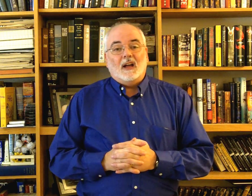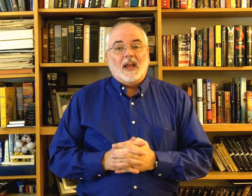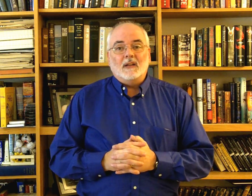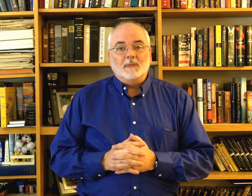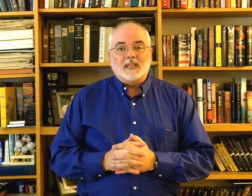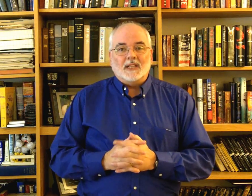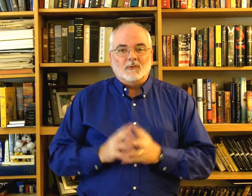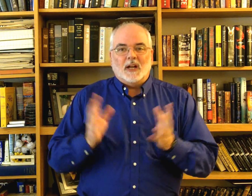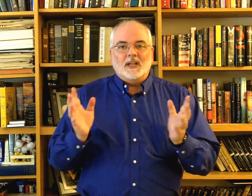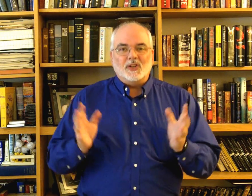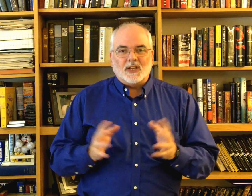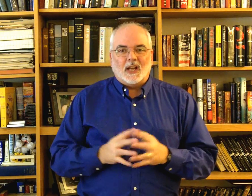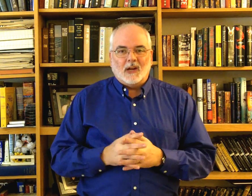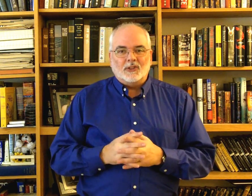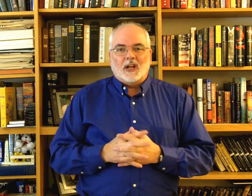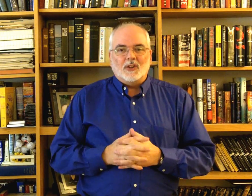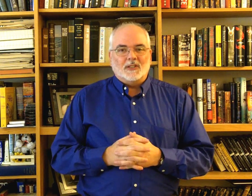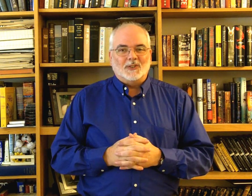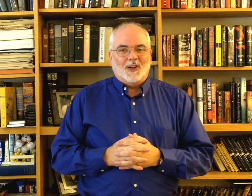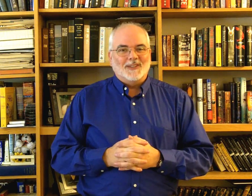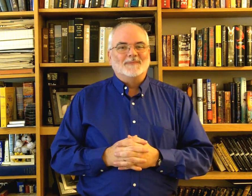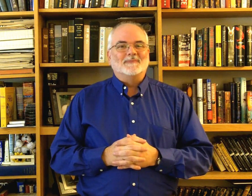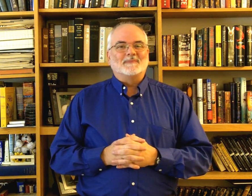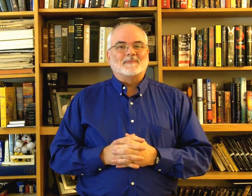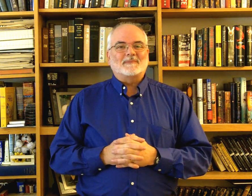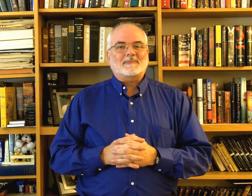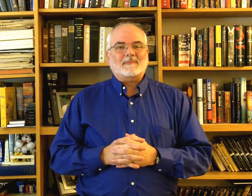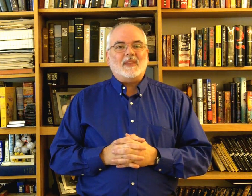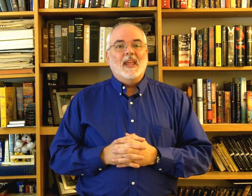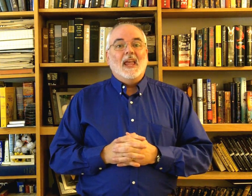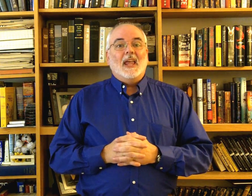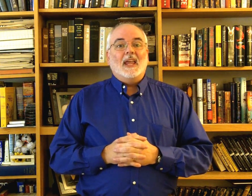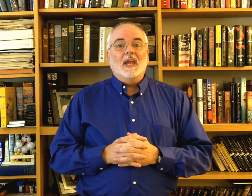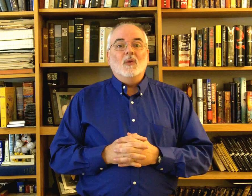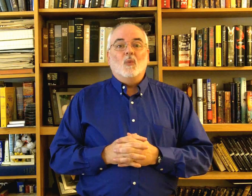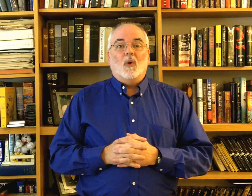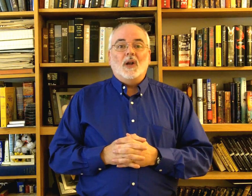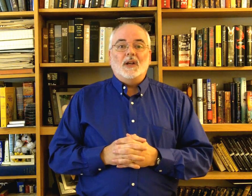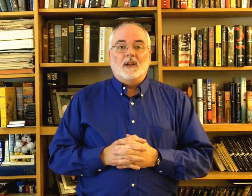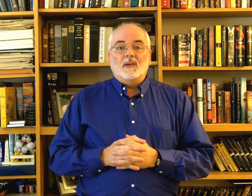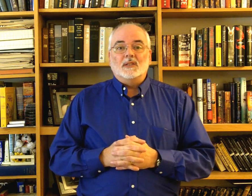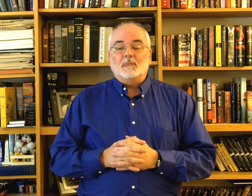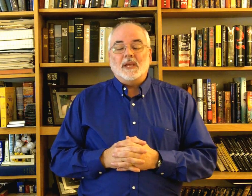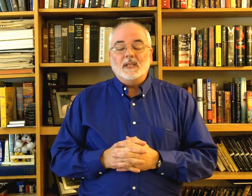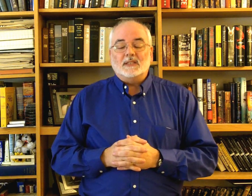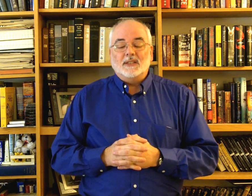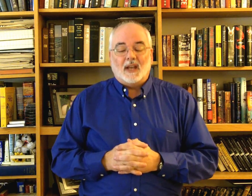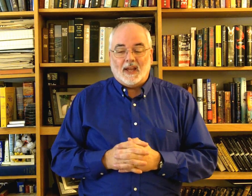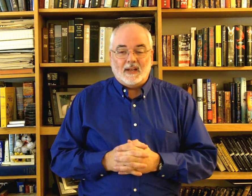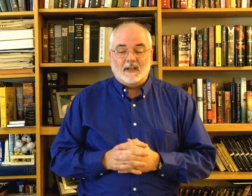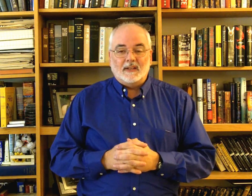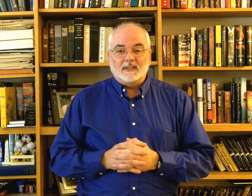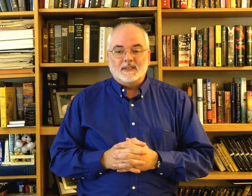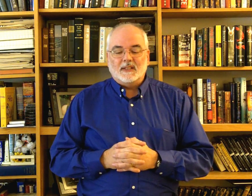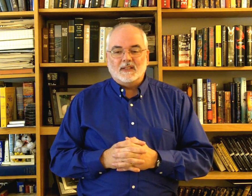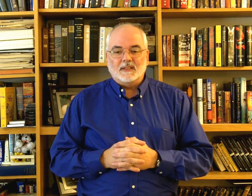And besides, I'm trying to teach you sign language, not just the song. In one another's peace, delight.